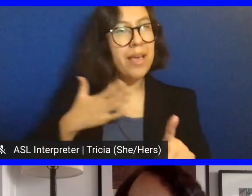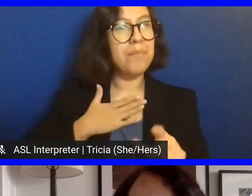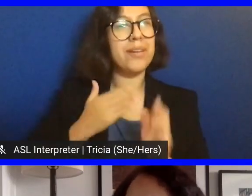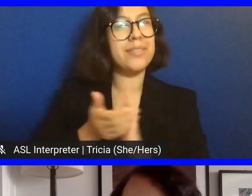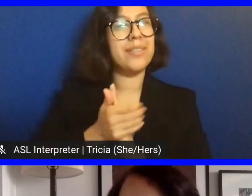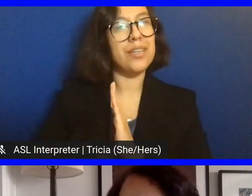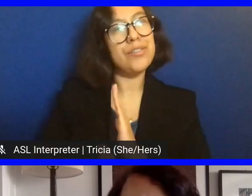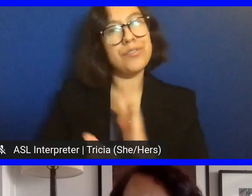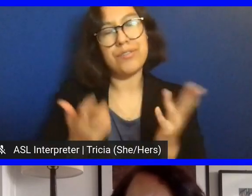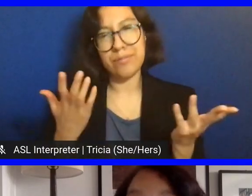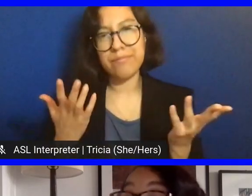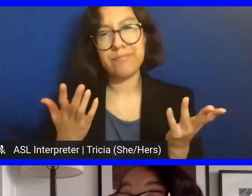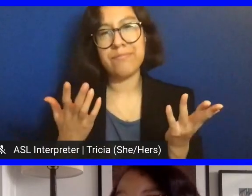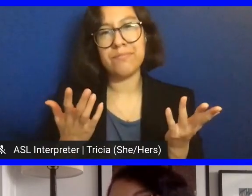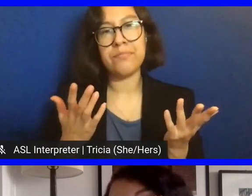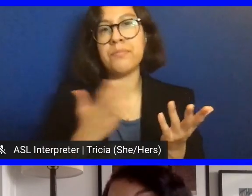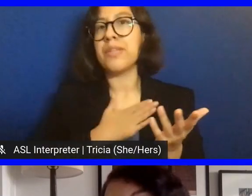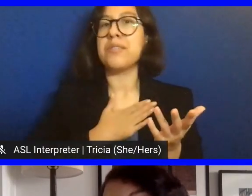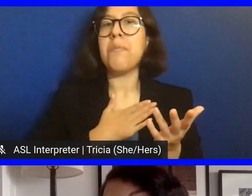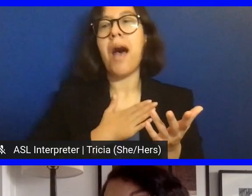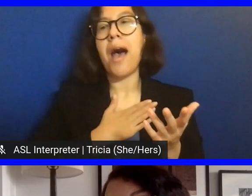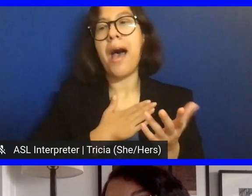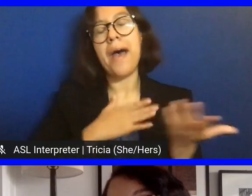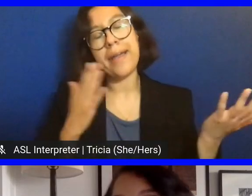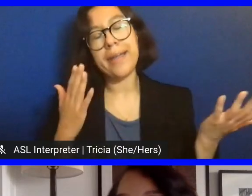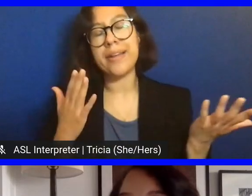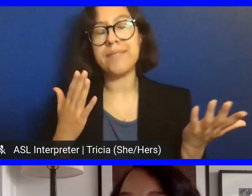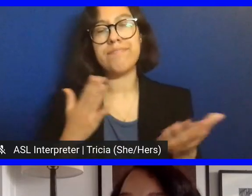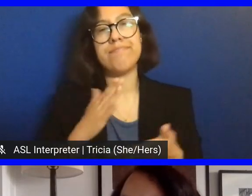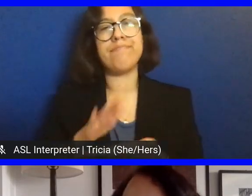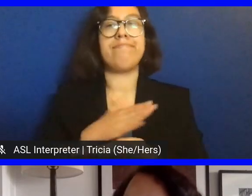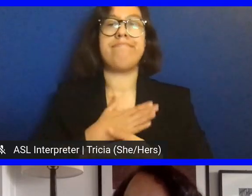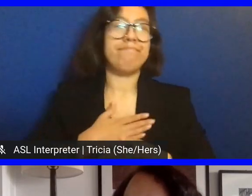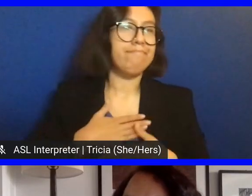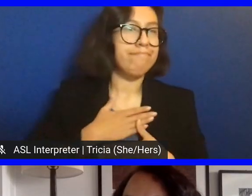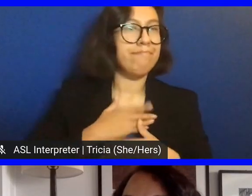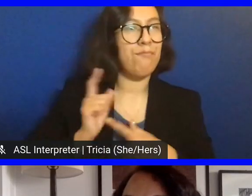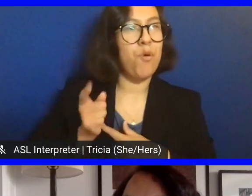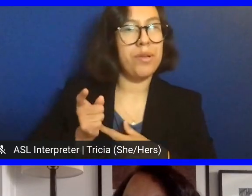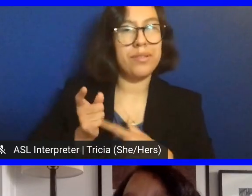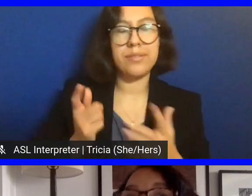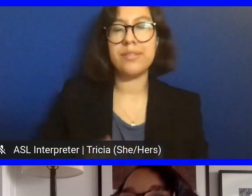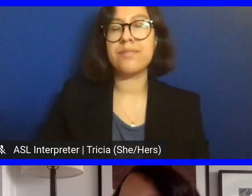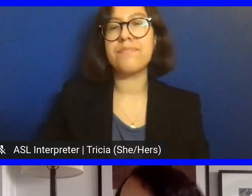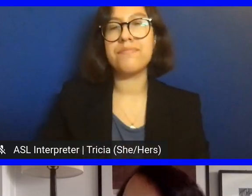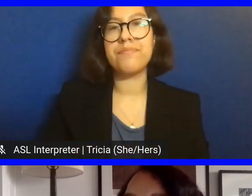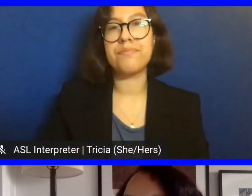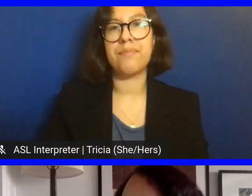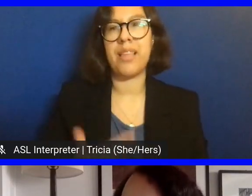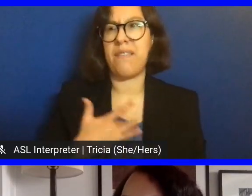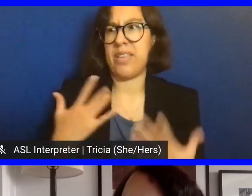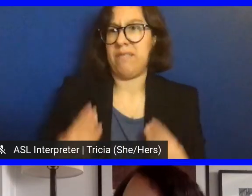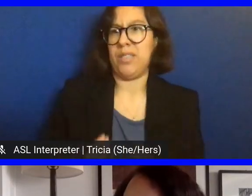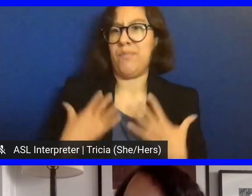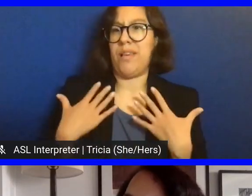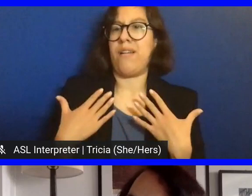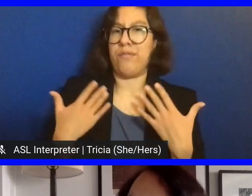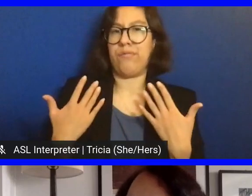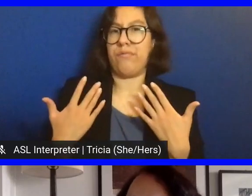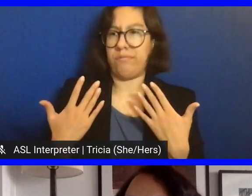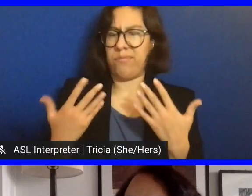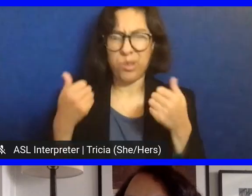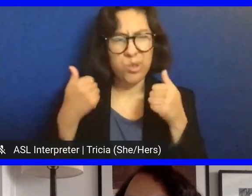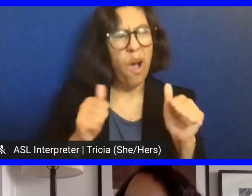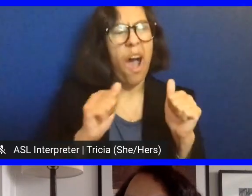it's one of my selling points for the Wide Awakes of it inspires you to try